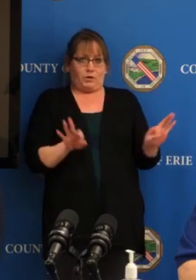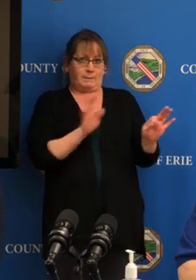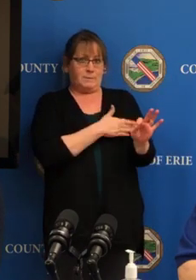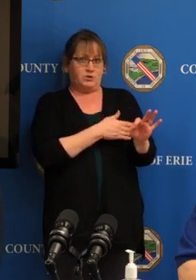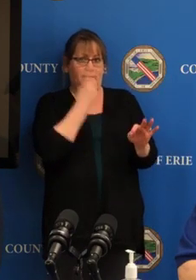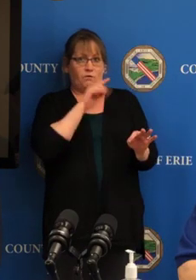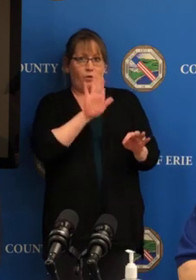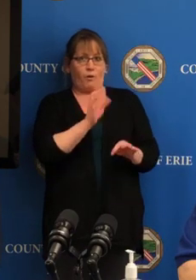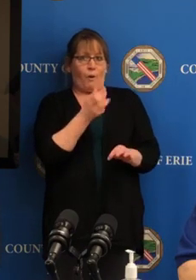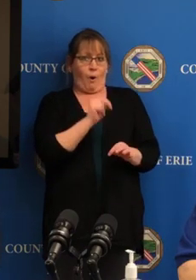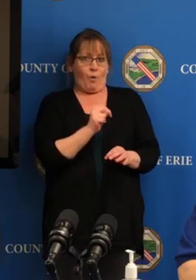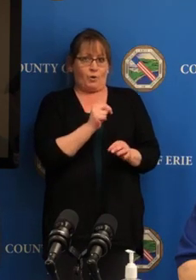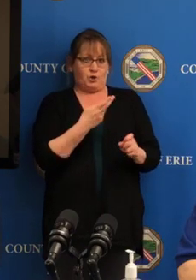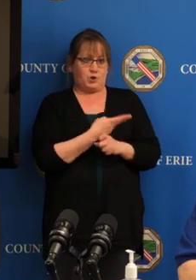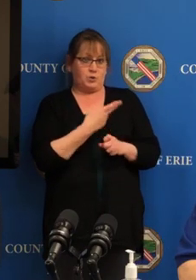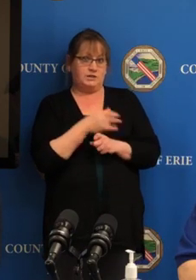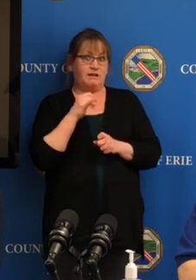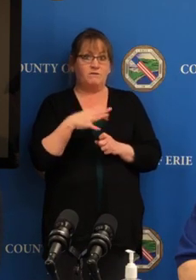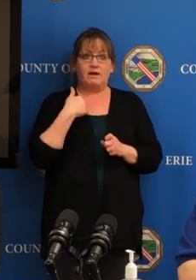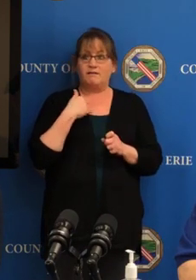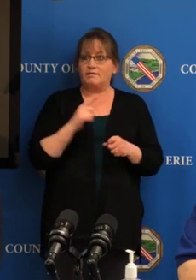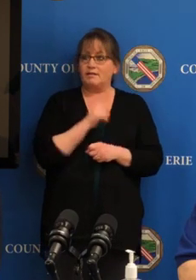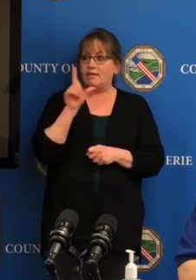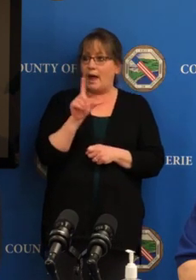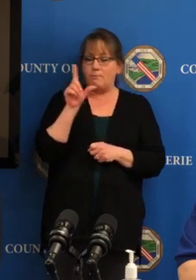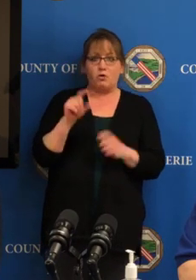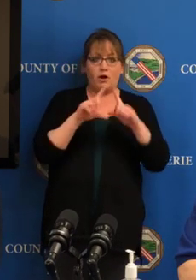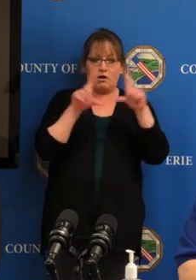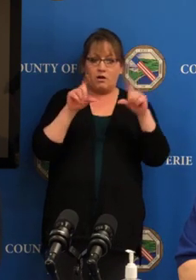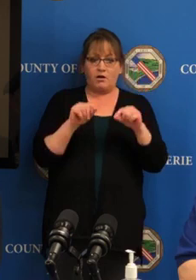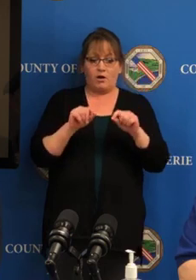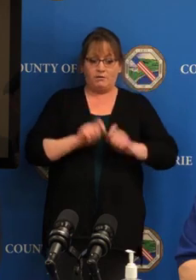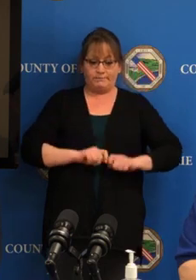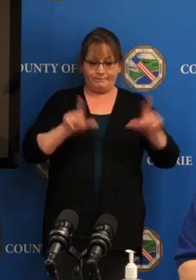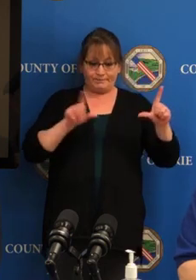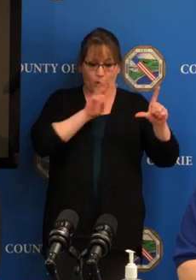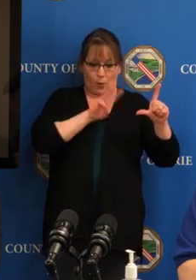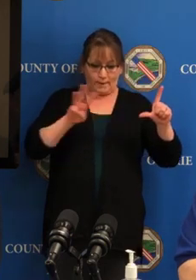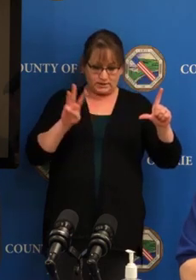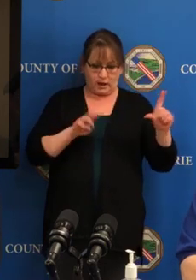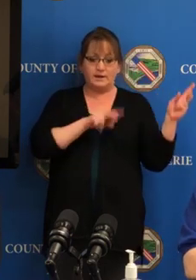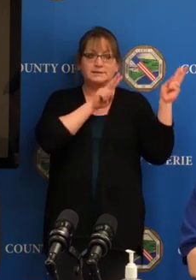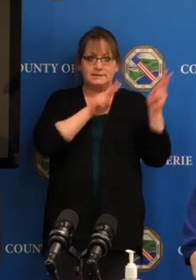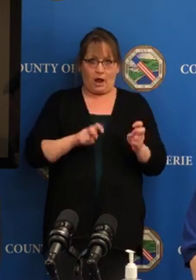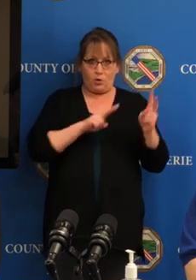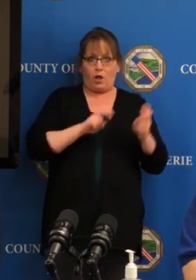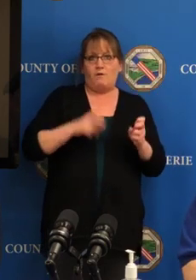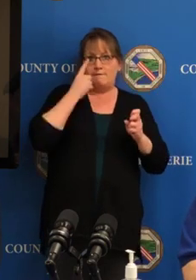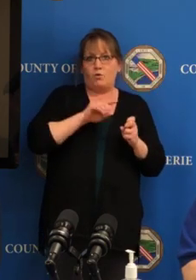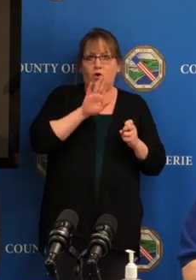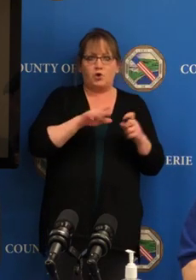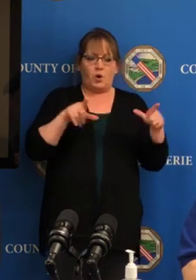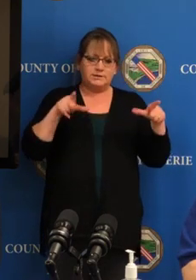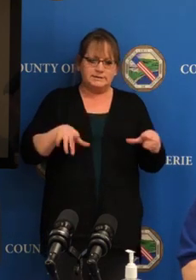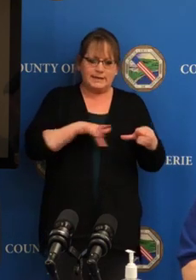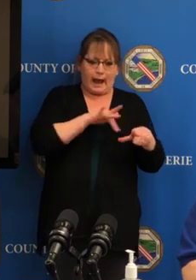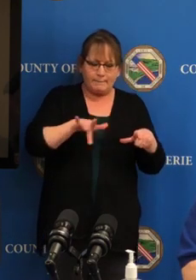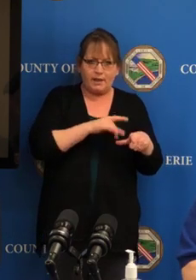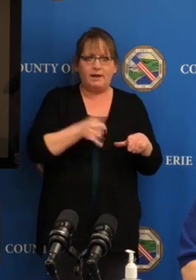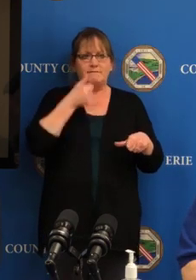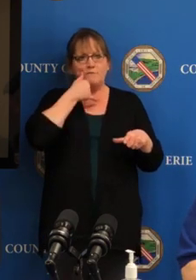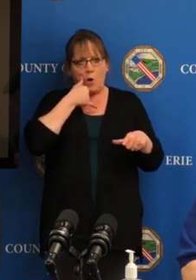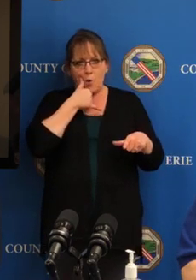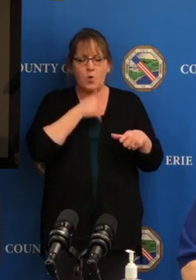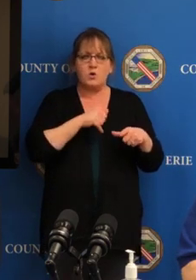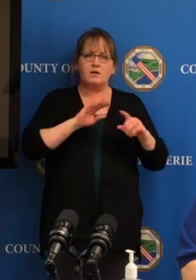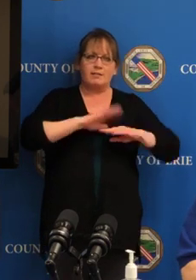use. So if you have a library card, you can go online and you can actually download to your devices, your phone, your laptops,